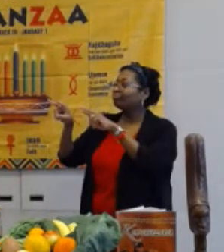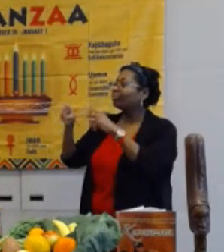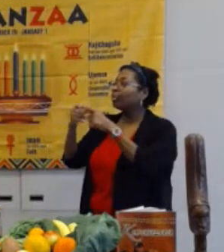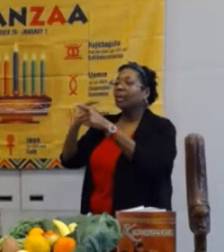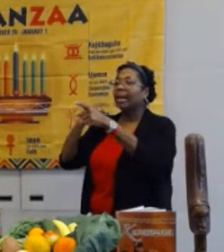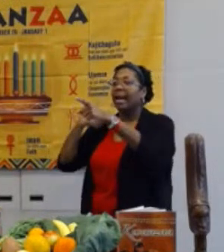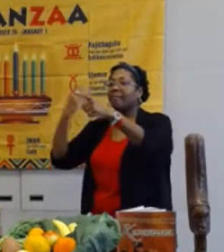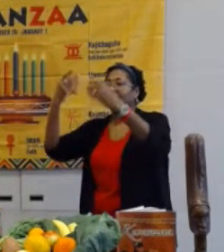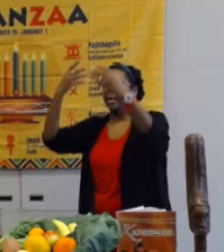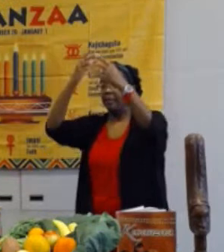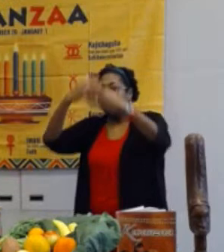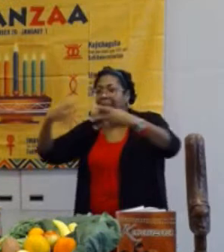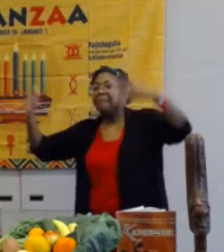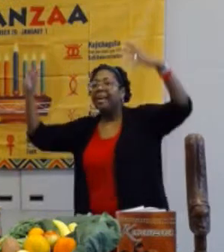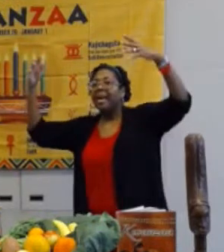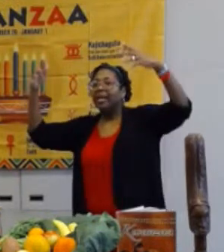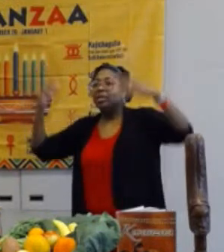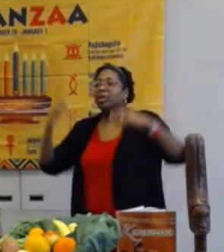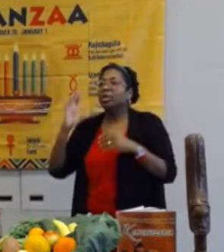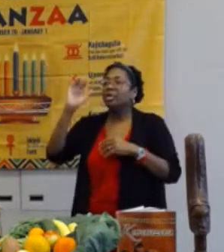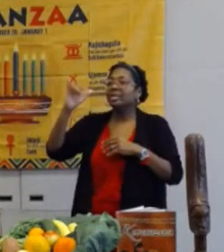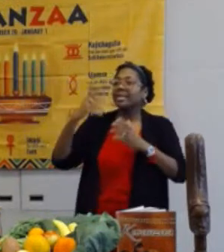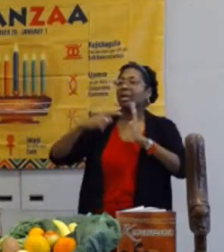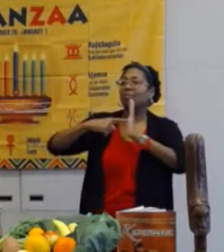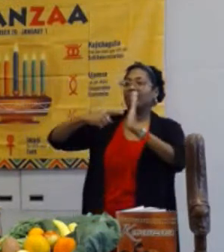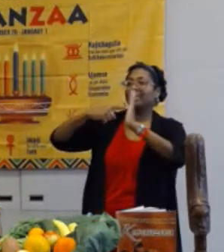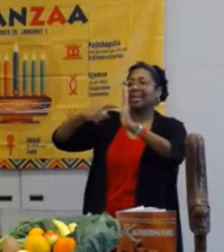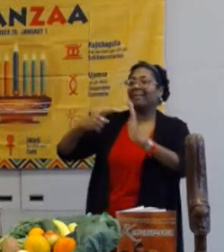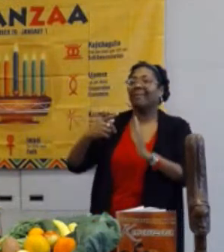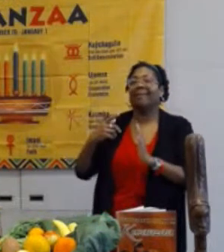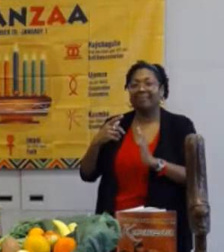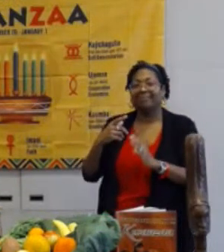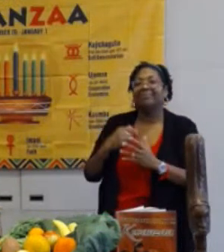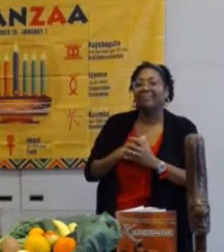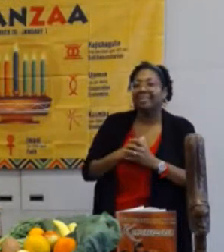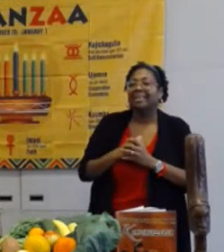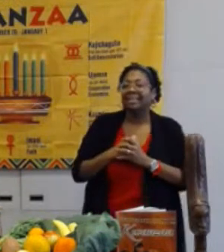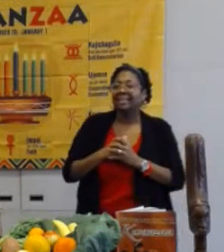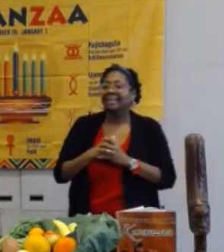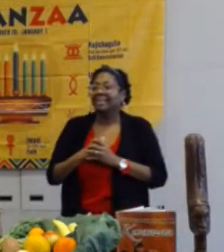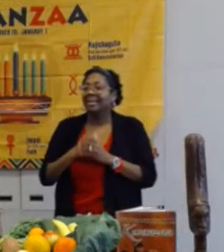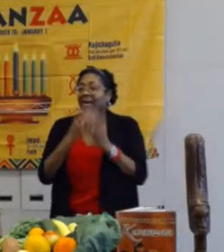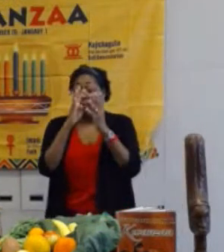have banners that are all representative of Kwanzaa. So